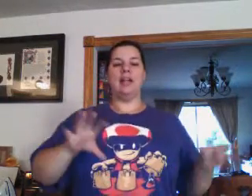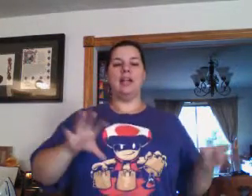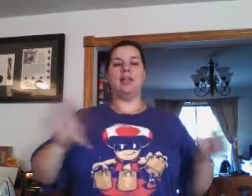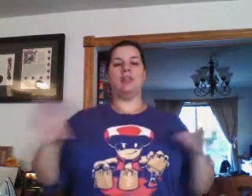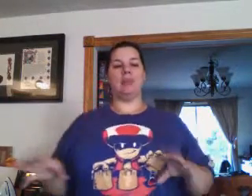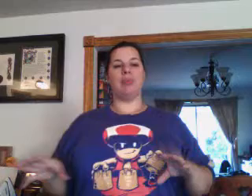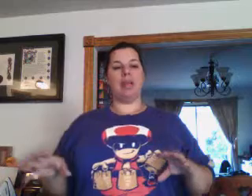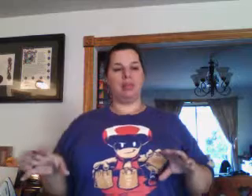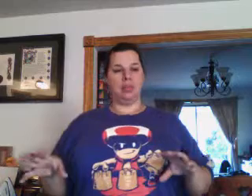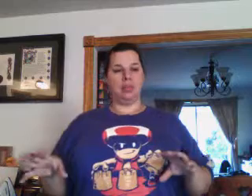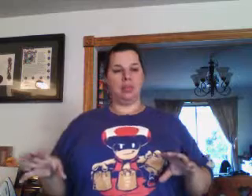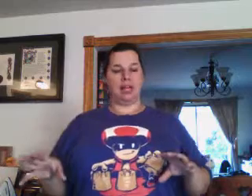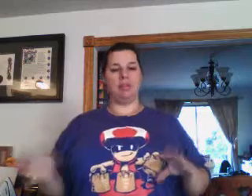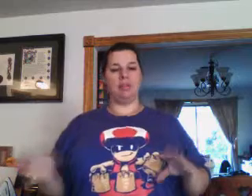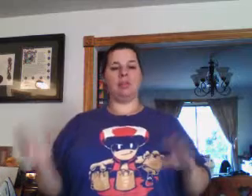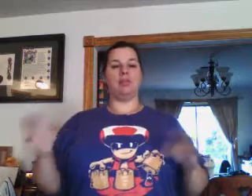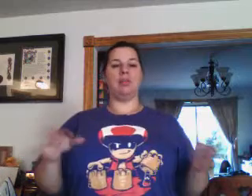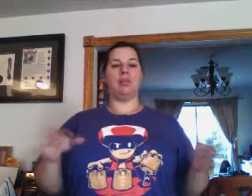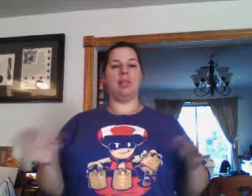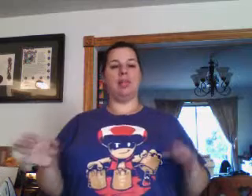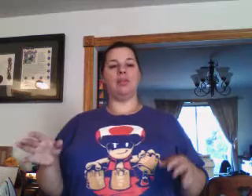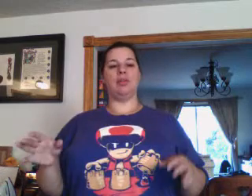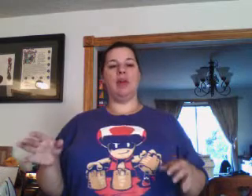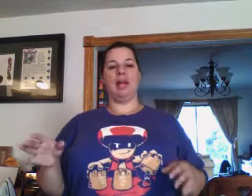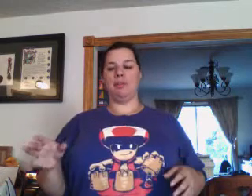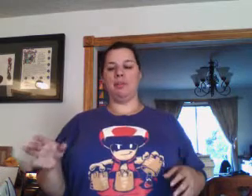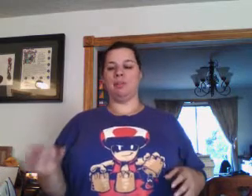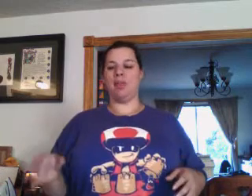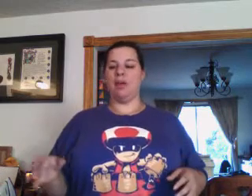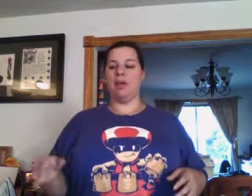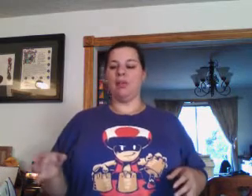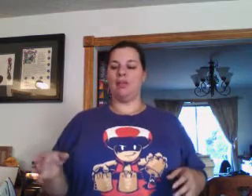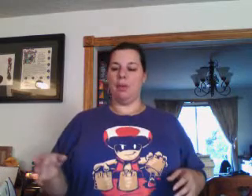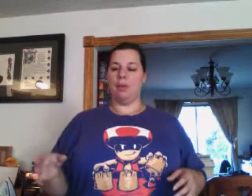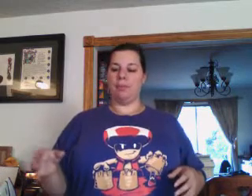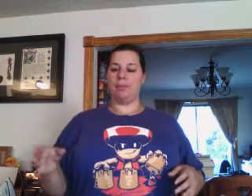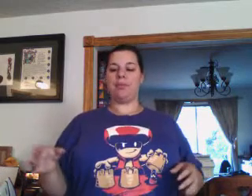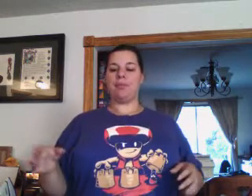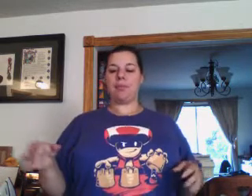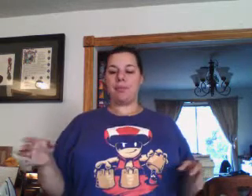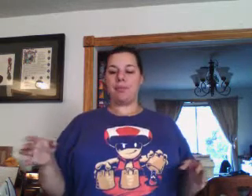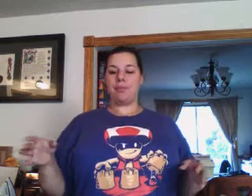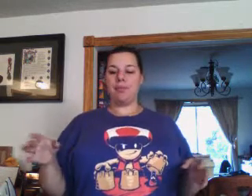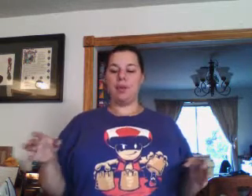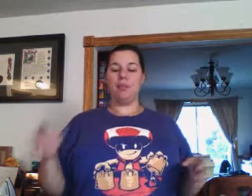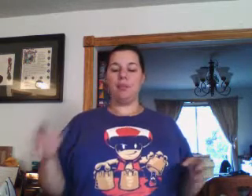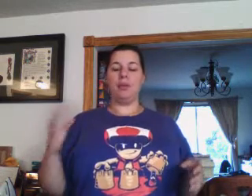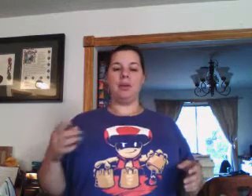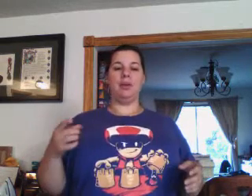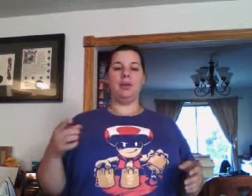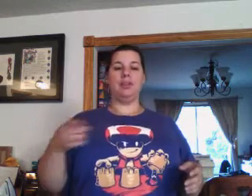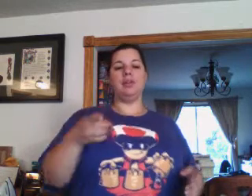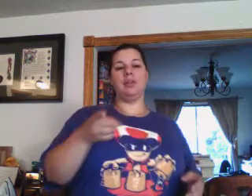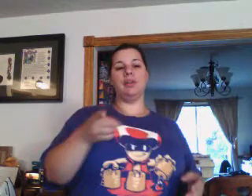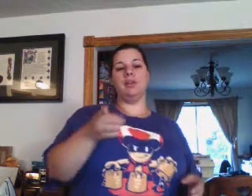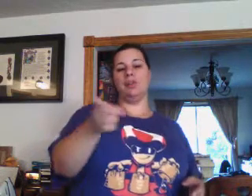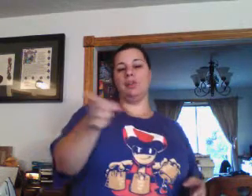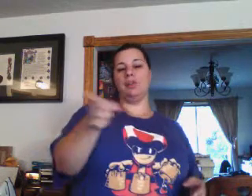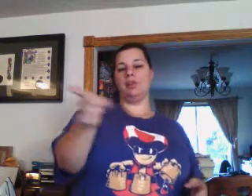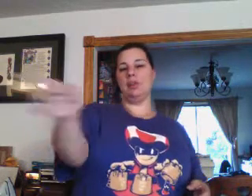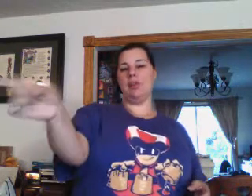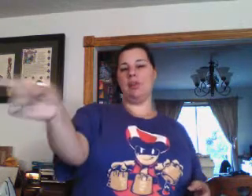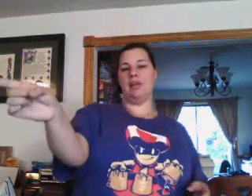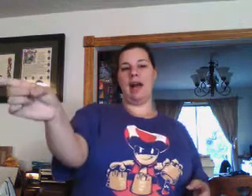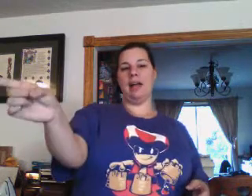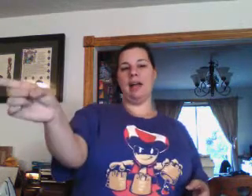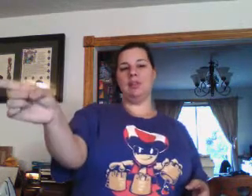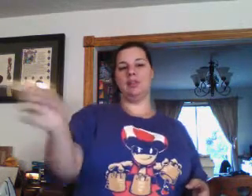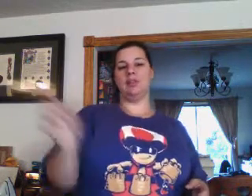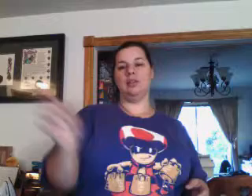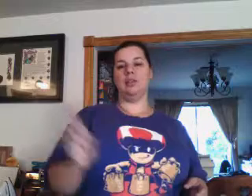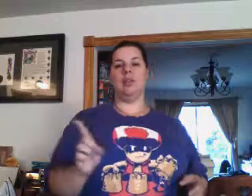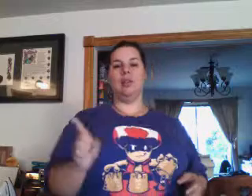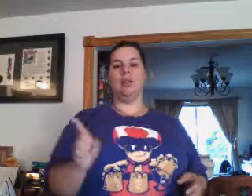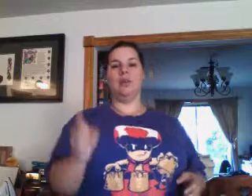is directional again. So it's going to be left and right. So when you're going to do it, you're going to do that